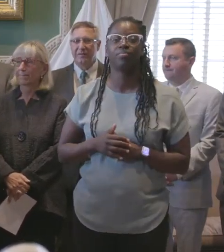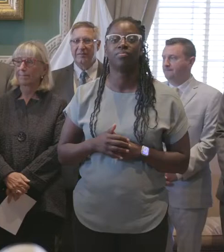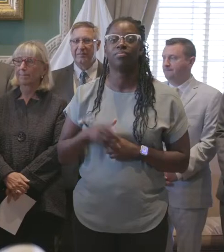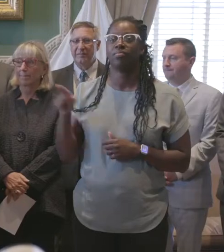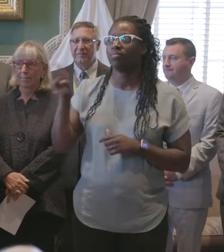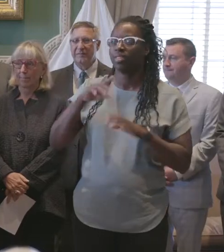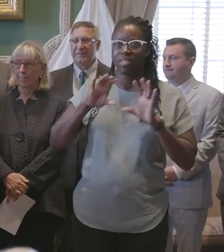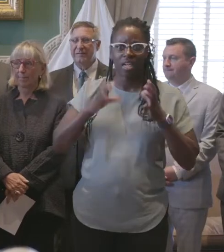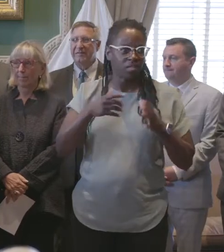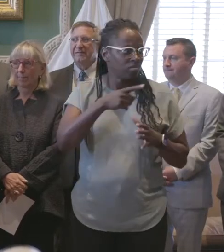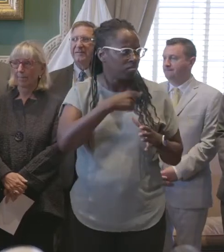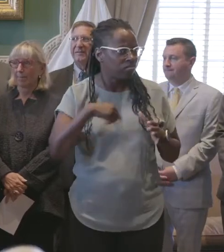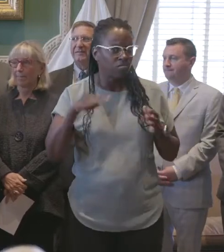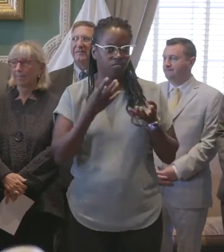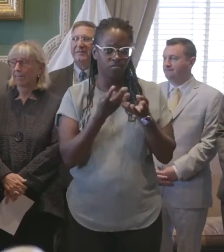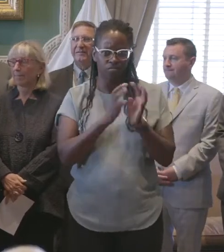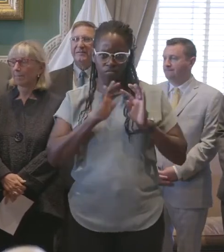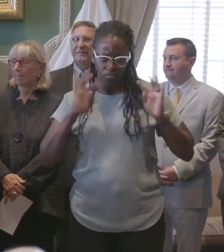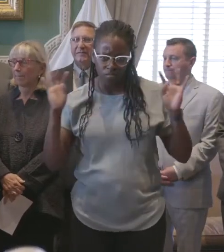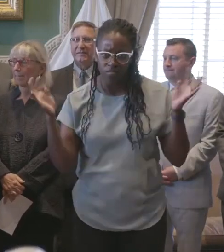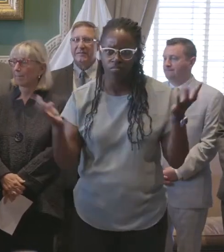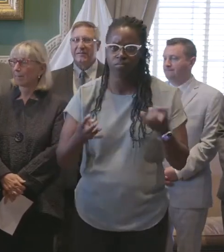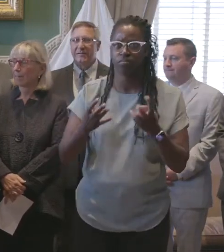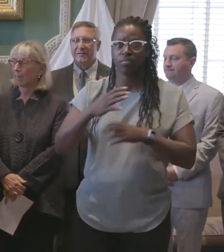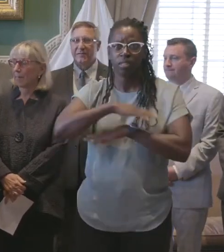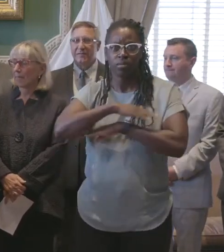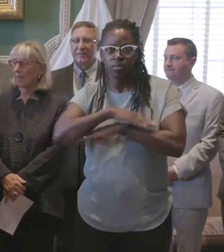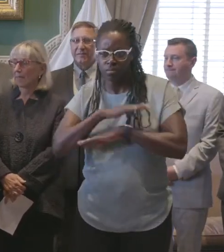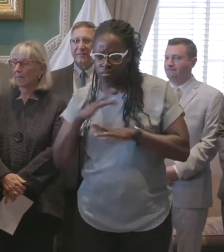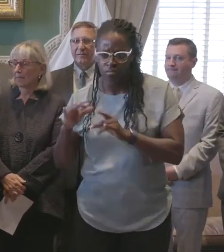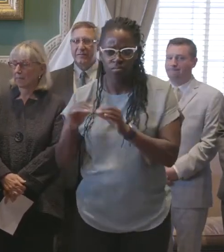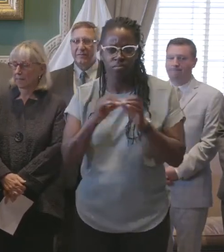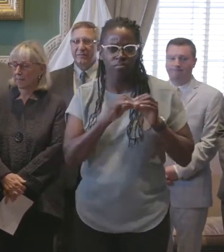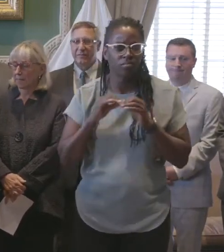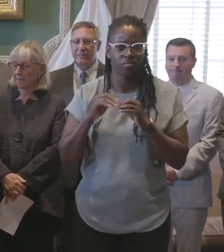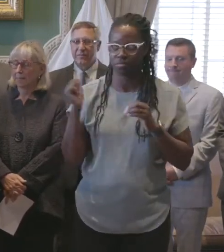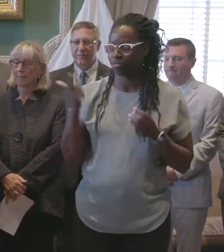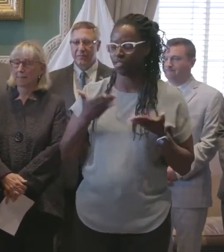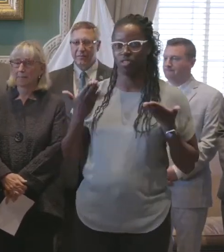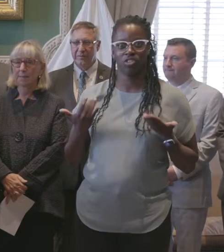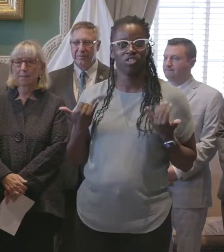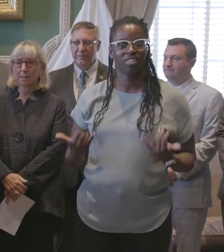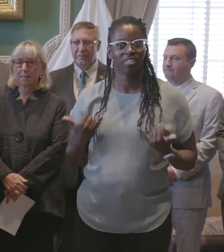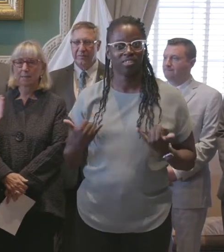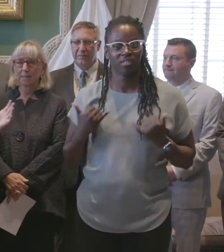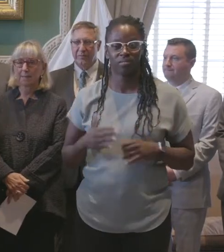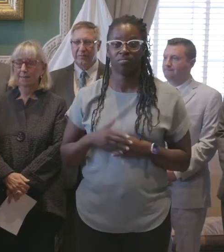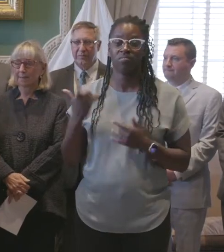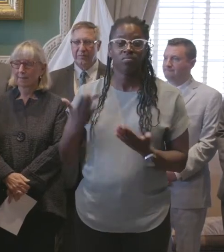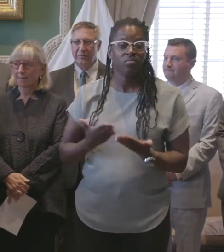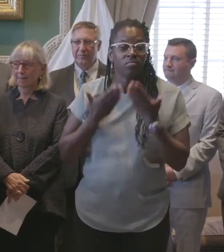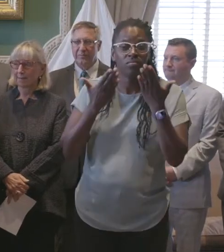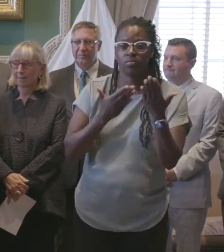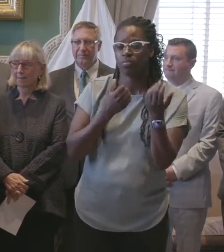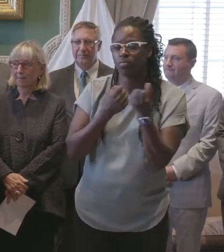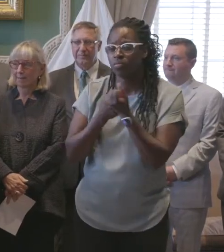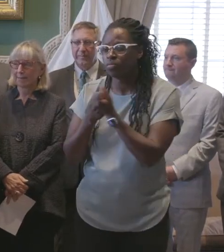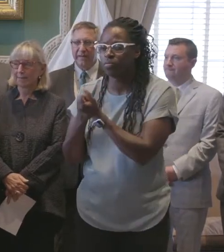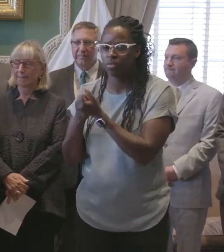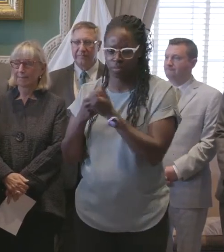their teams for the recommendations and support they provided throughout this process. And we all, I think, want to thank